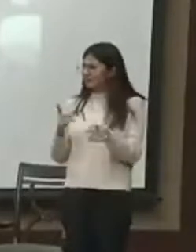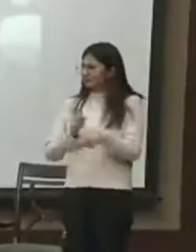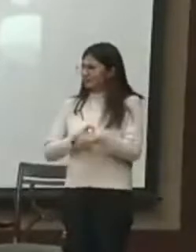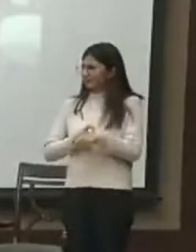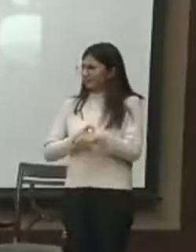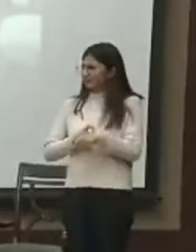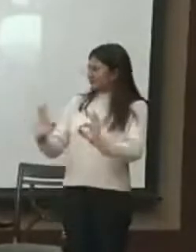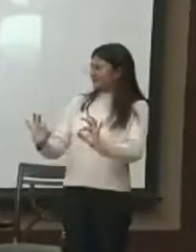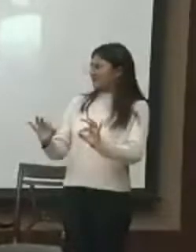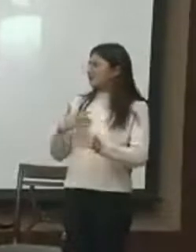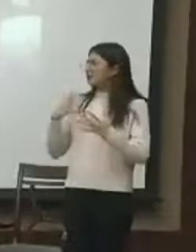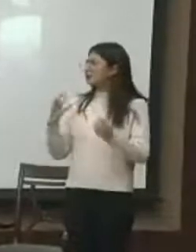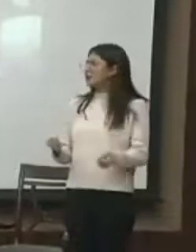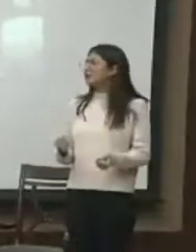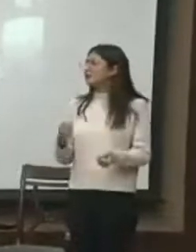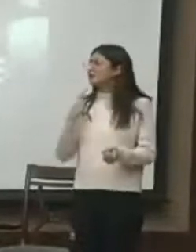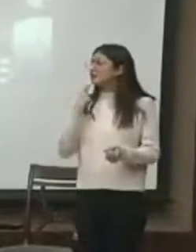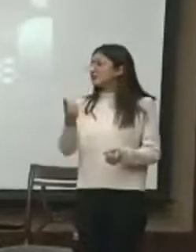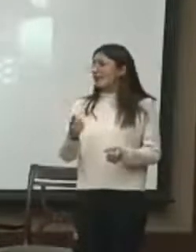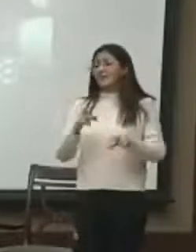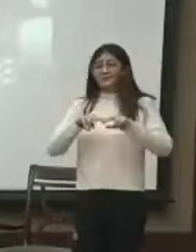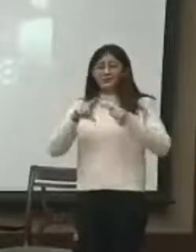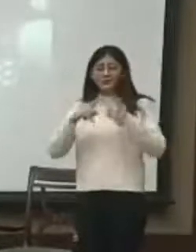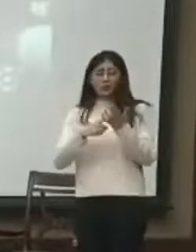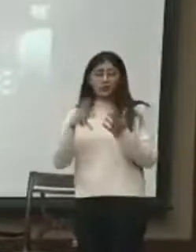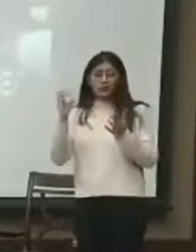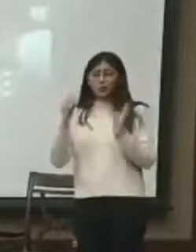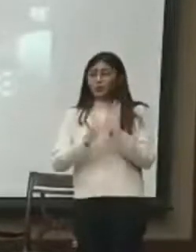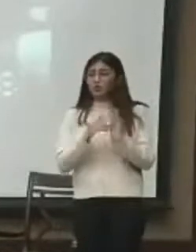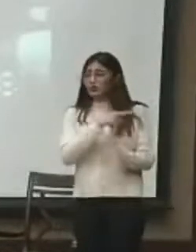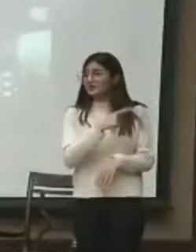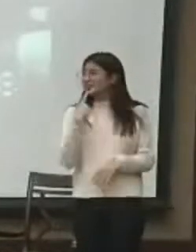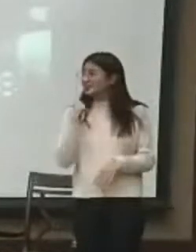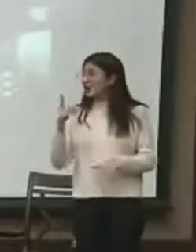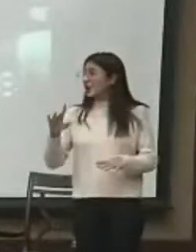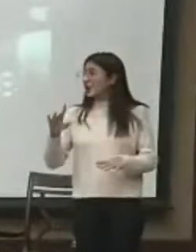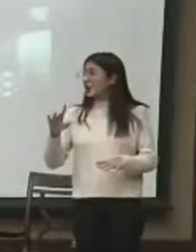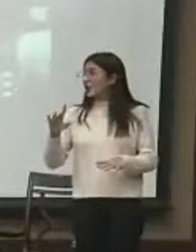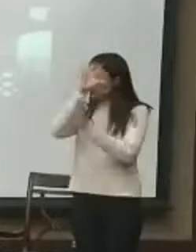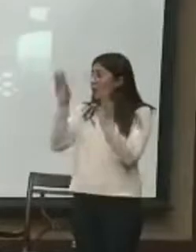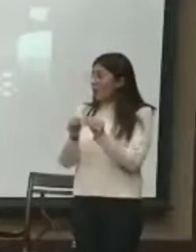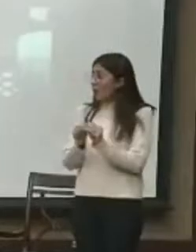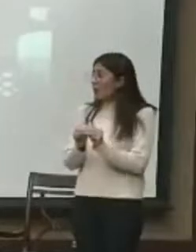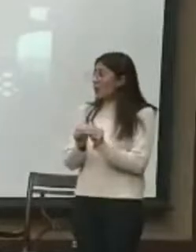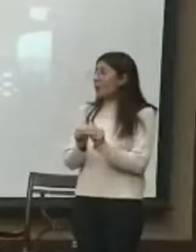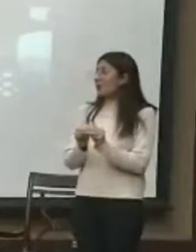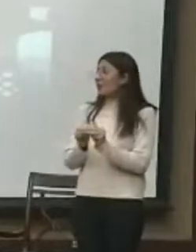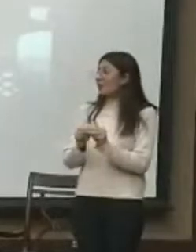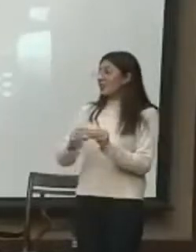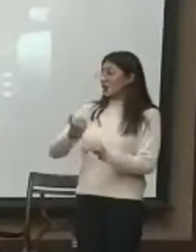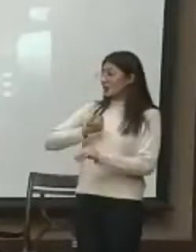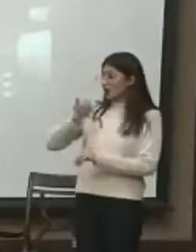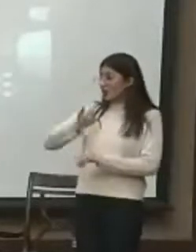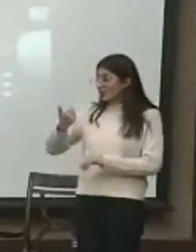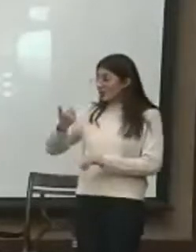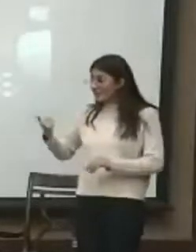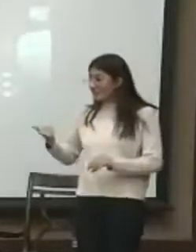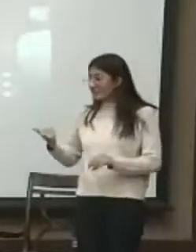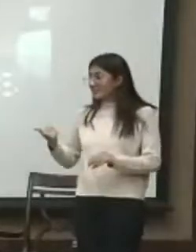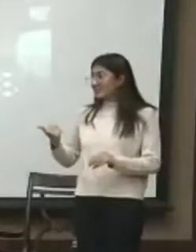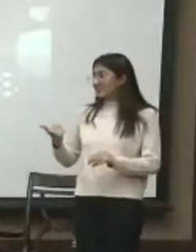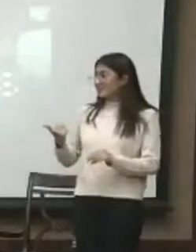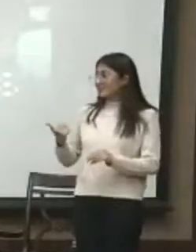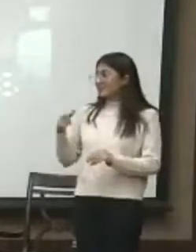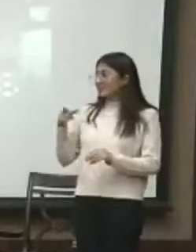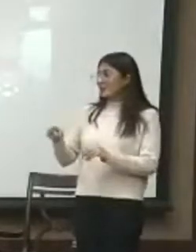I just like to correct Feroz. Not all the proceeds, all the royalty from